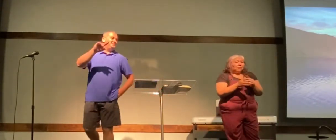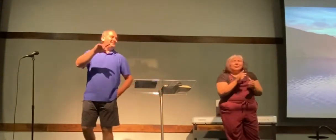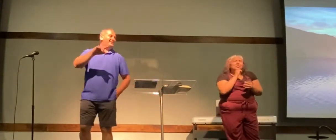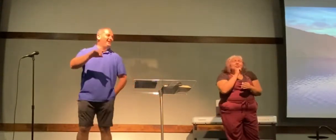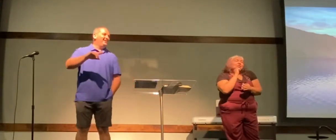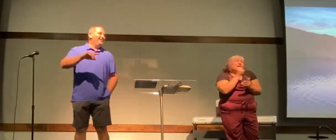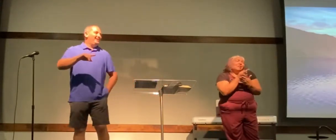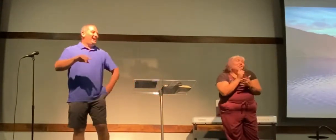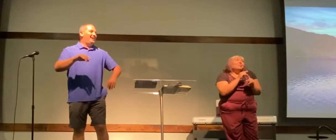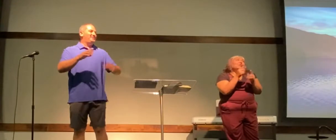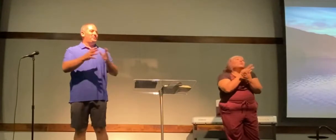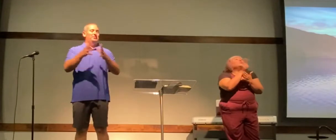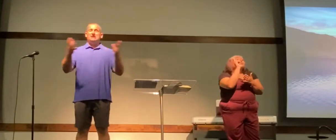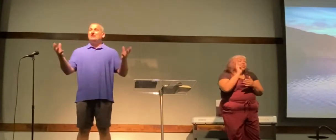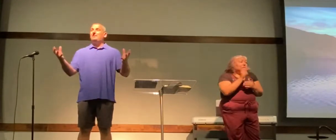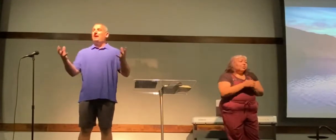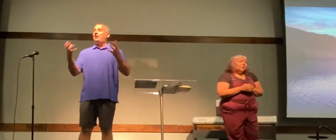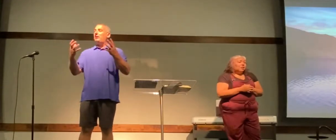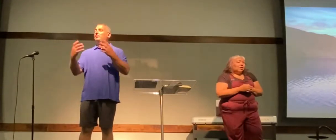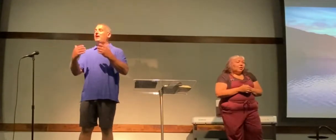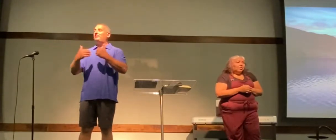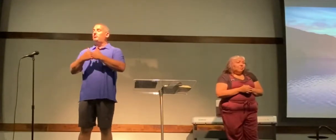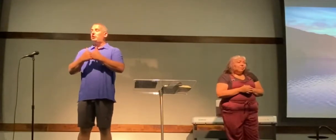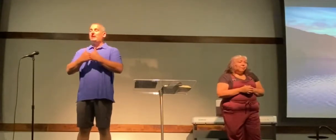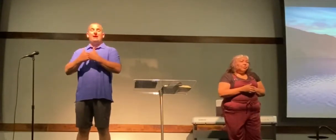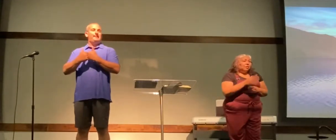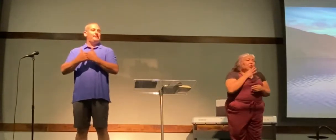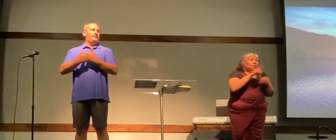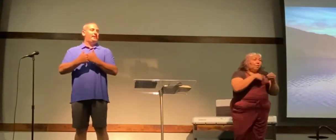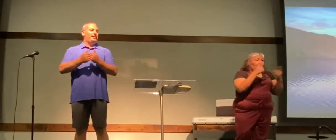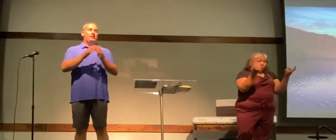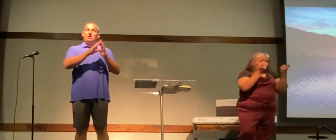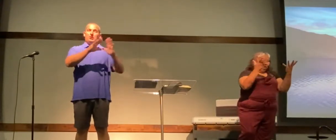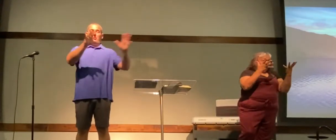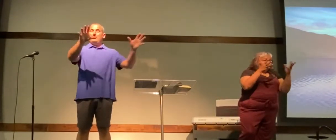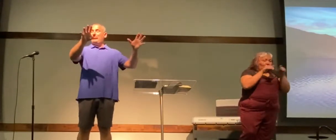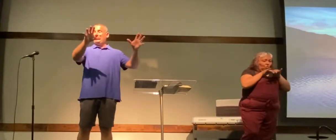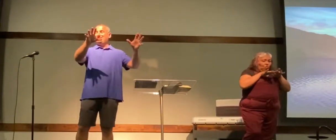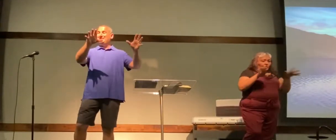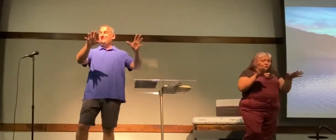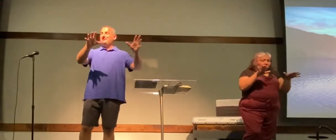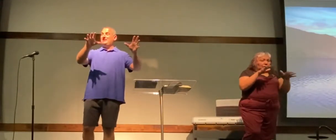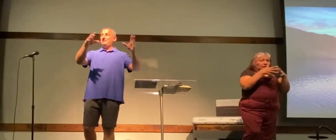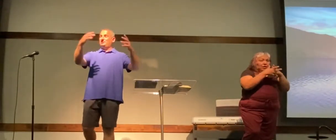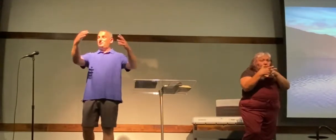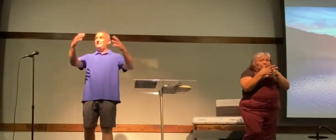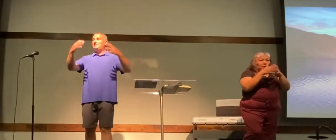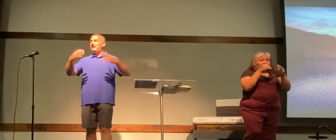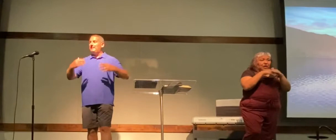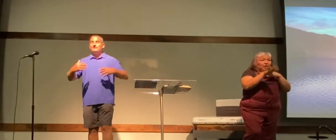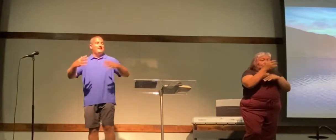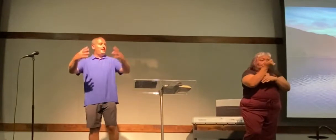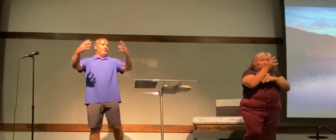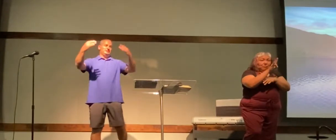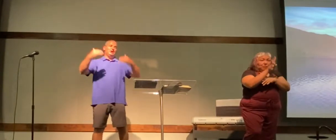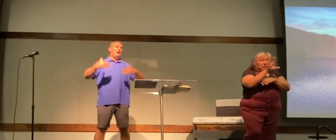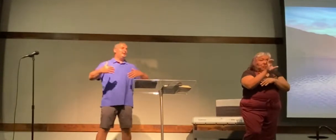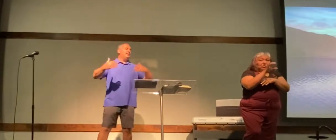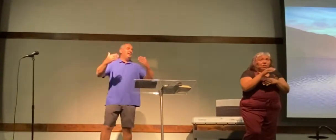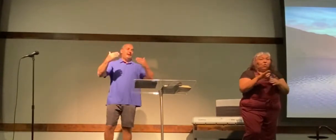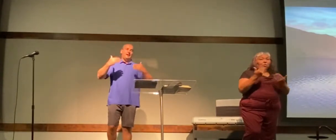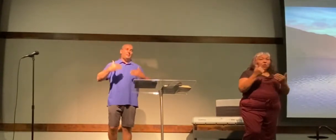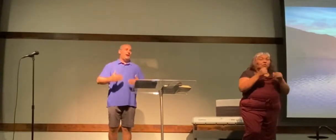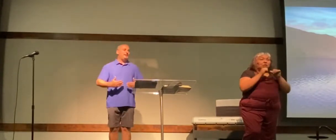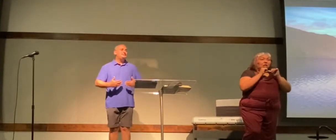week, 2 weeks ago. We're talking about how revival broke out in America all the way back in the 1700s. You remember that? It was